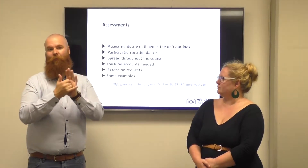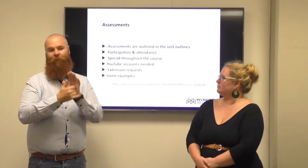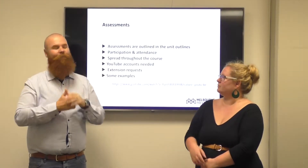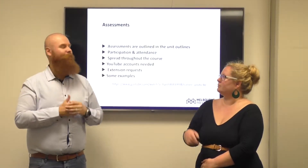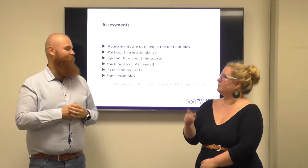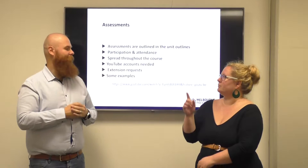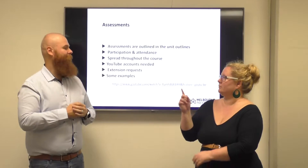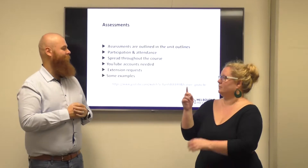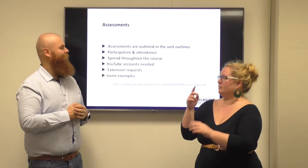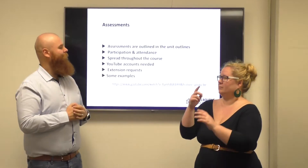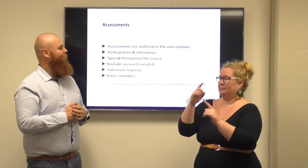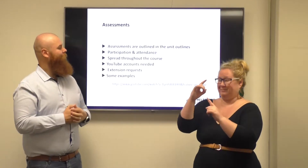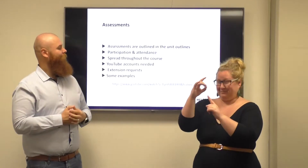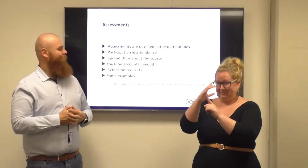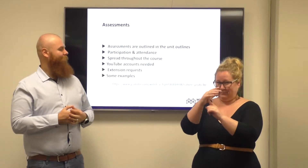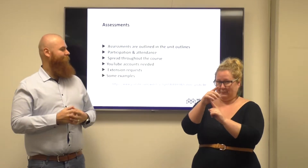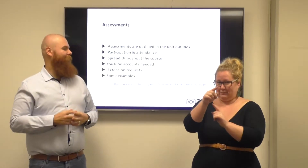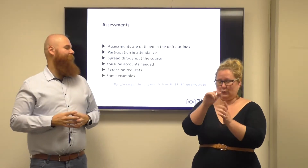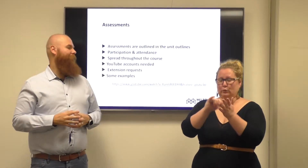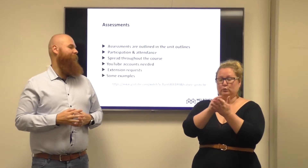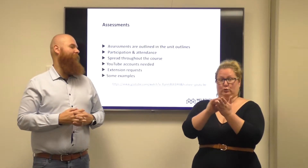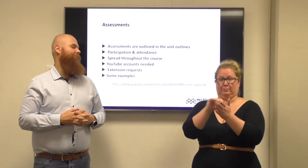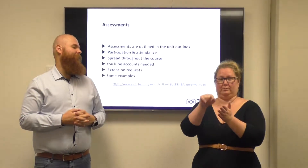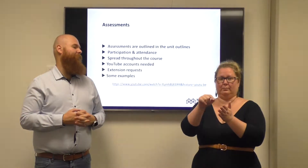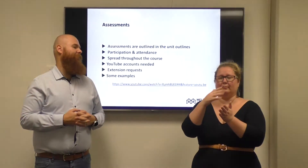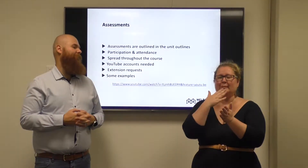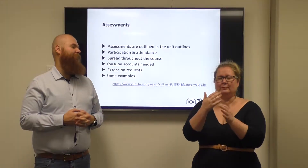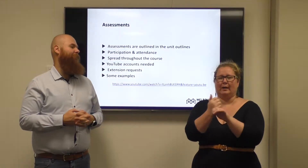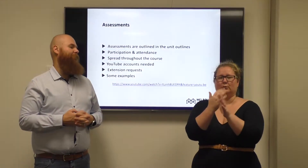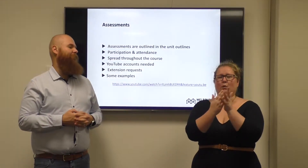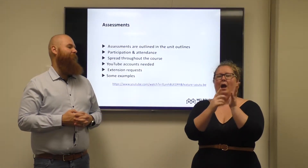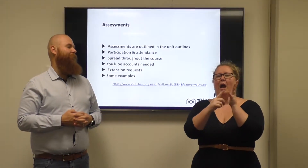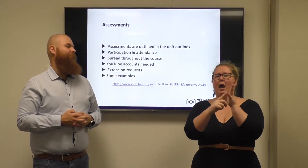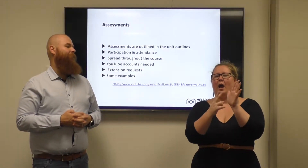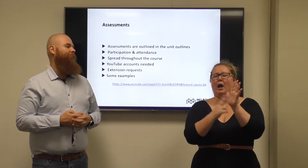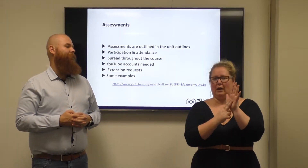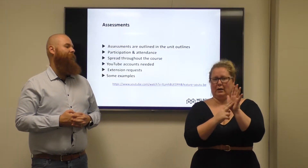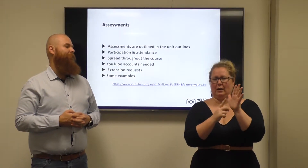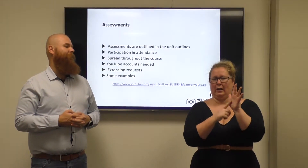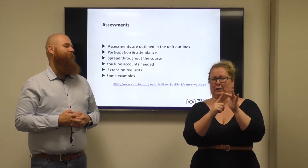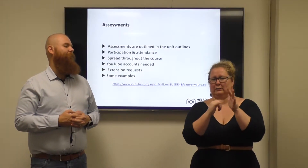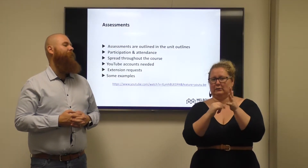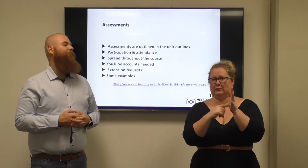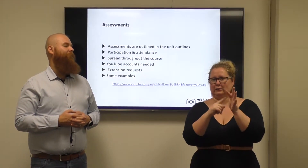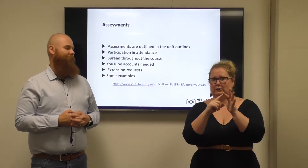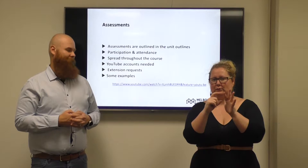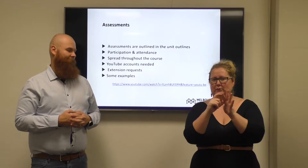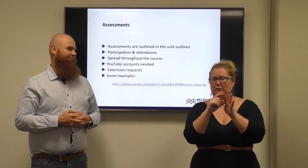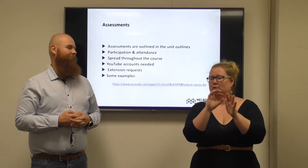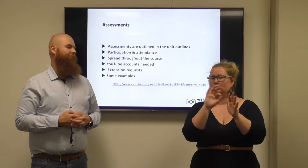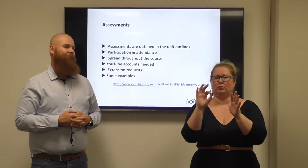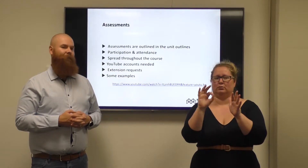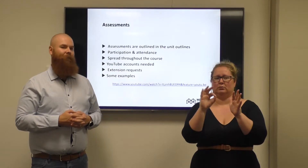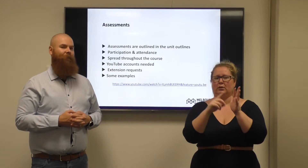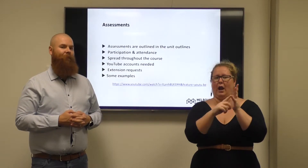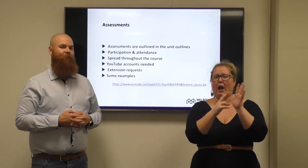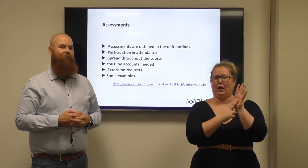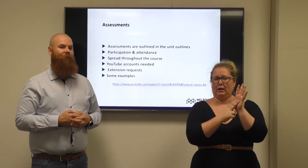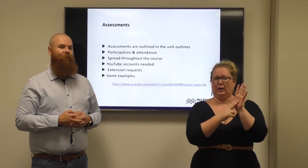there. So it's really important that your YouTube, please make sure